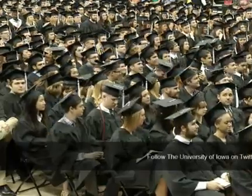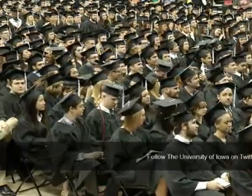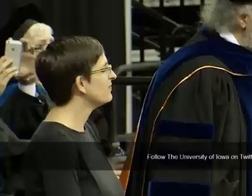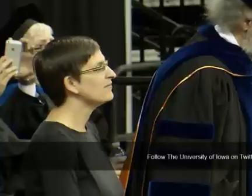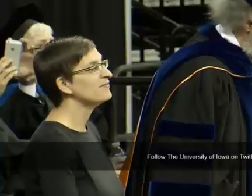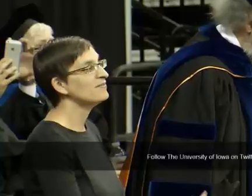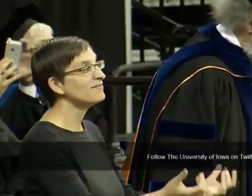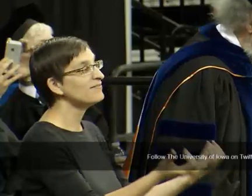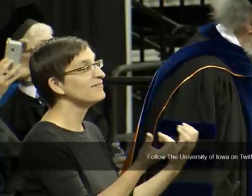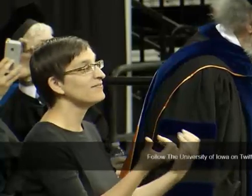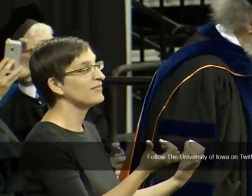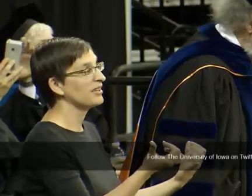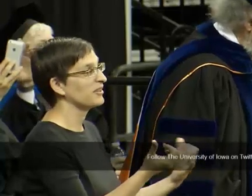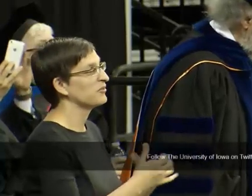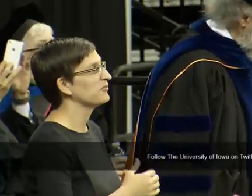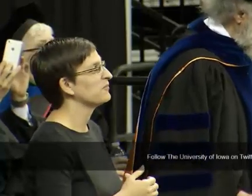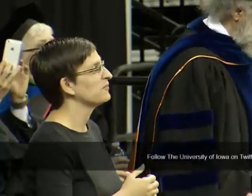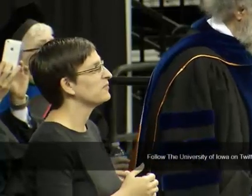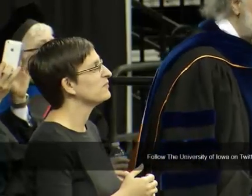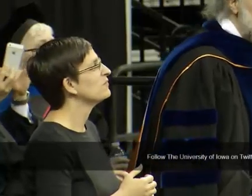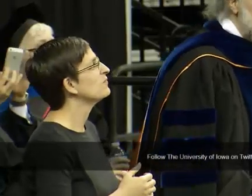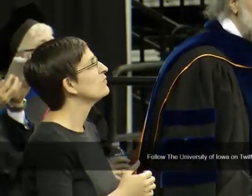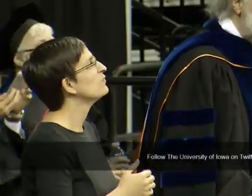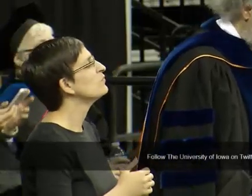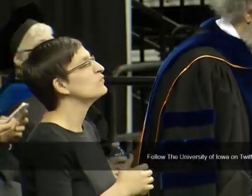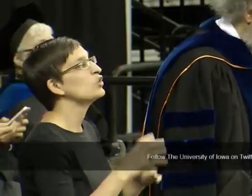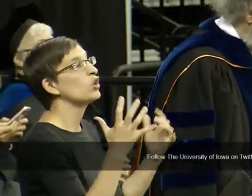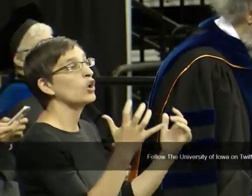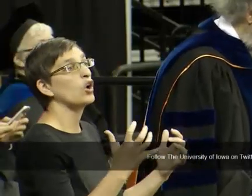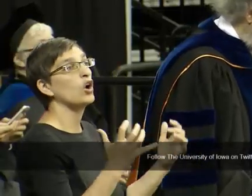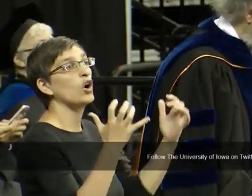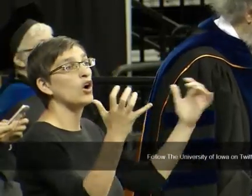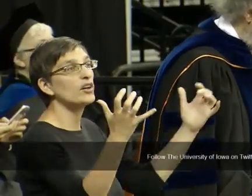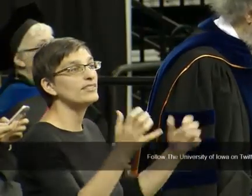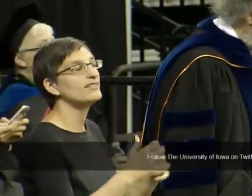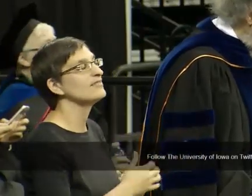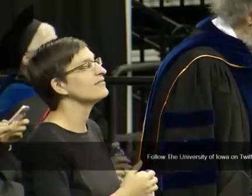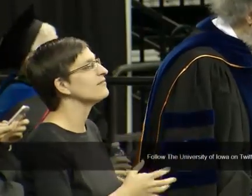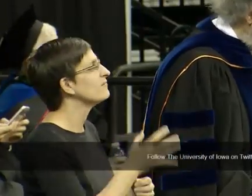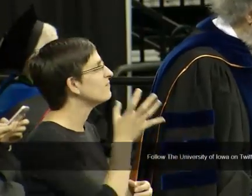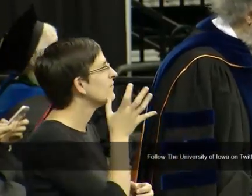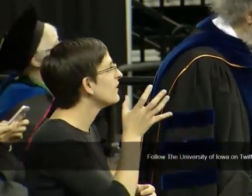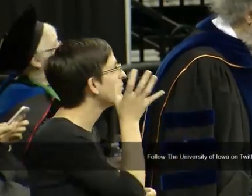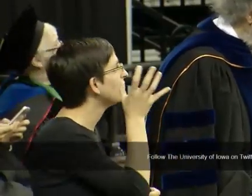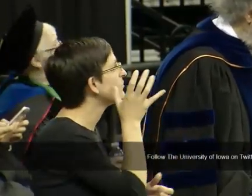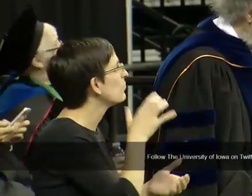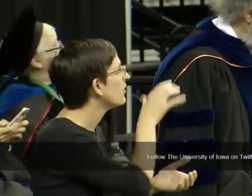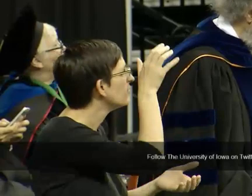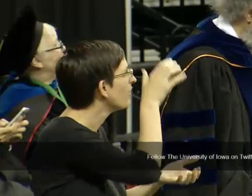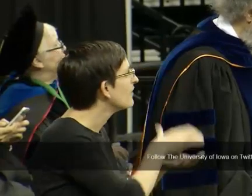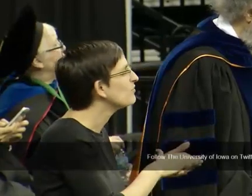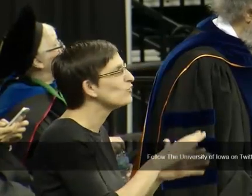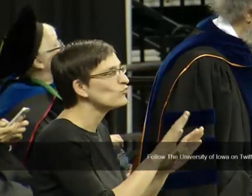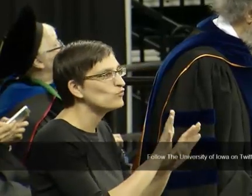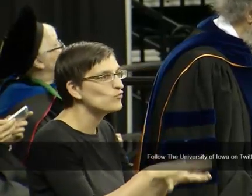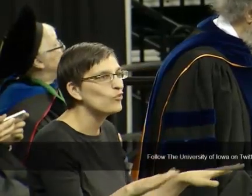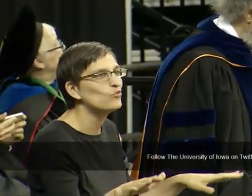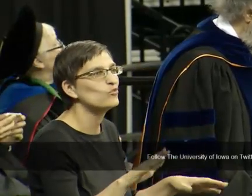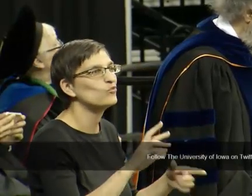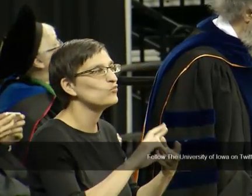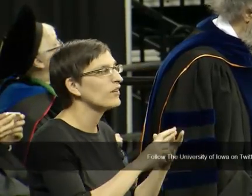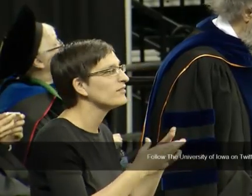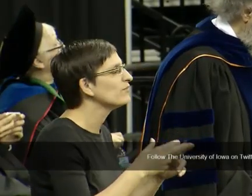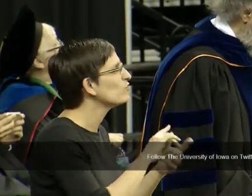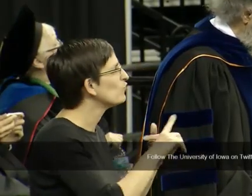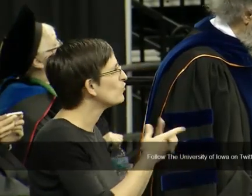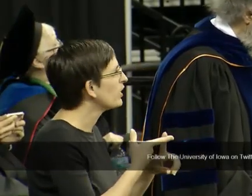At this time, will the audience, the parents, the wives, the husbands, children, relatives